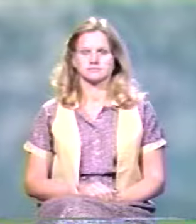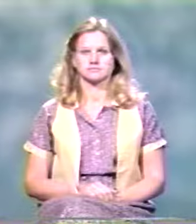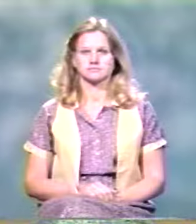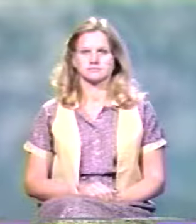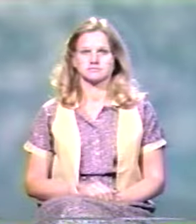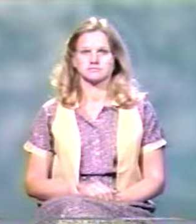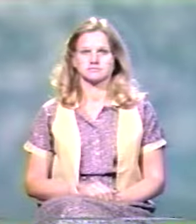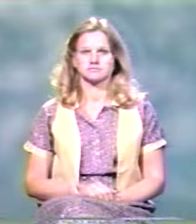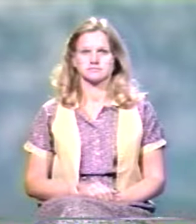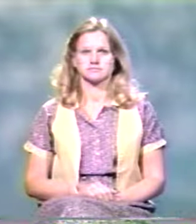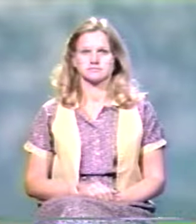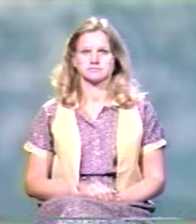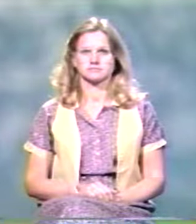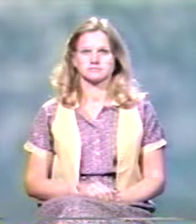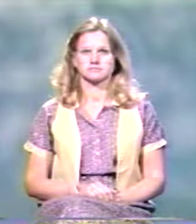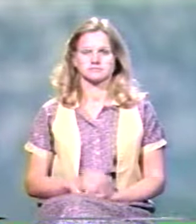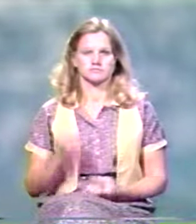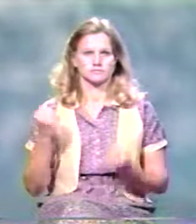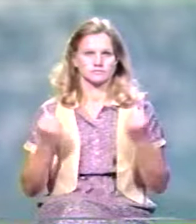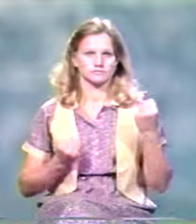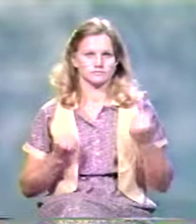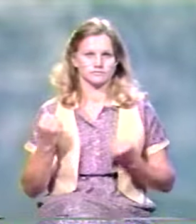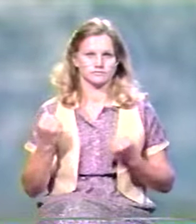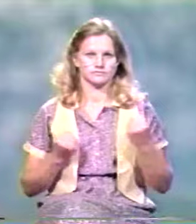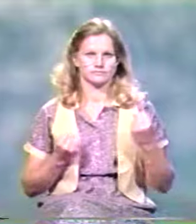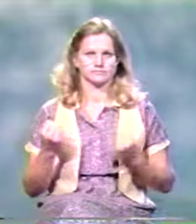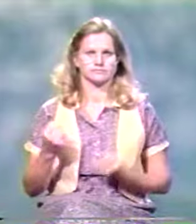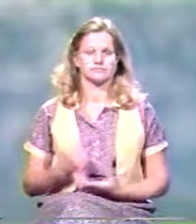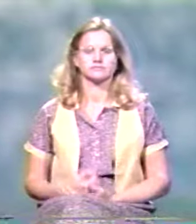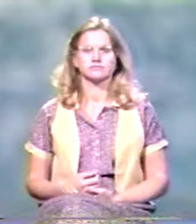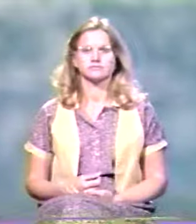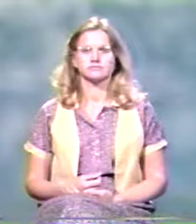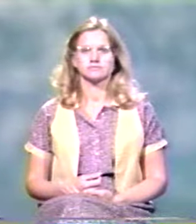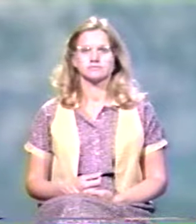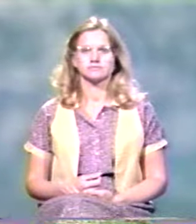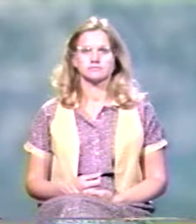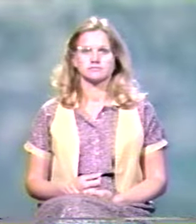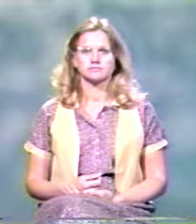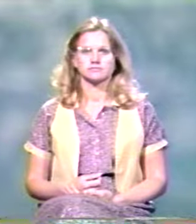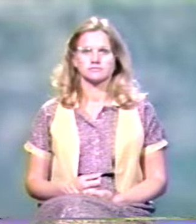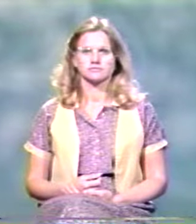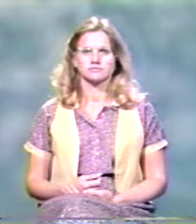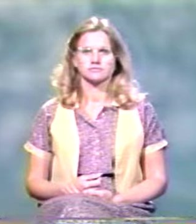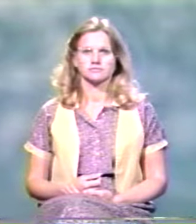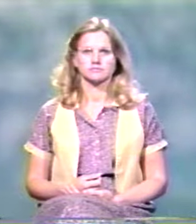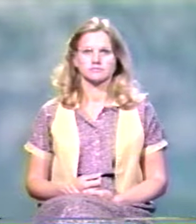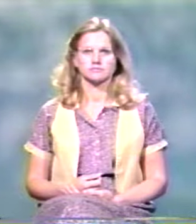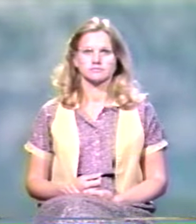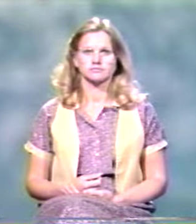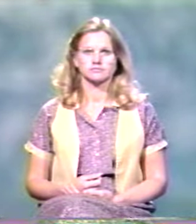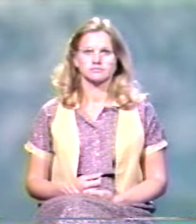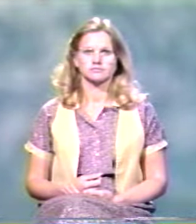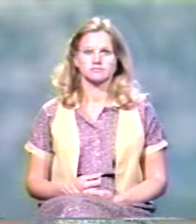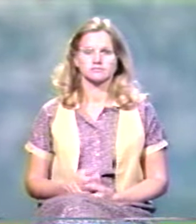Here is the basic form of the sign drive. Here is a form of that sign which means to drive to a specific location.